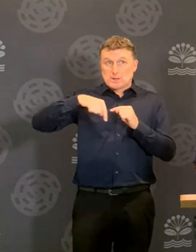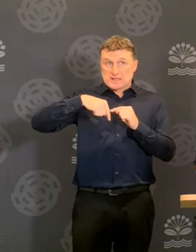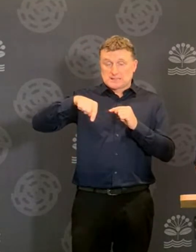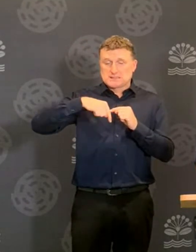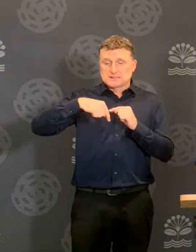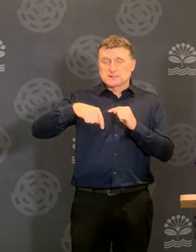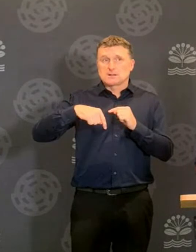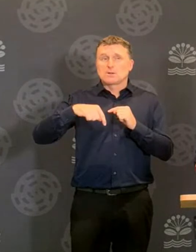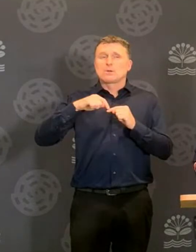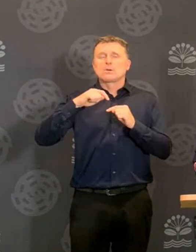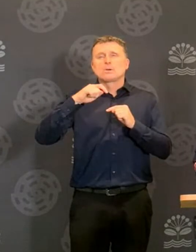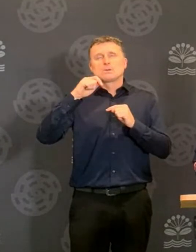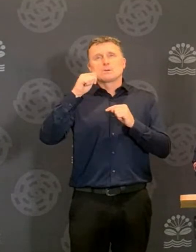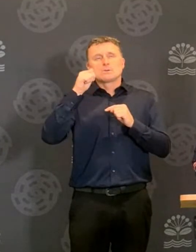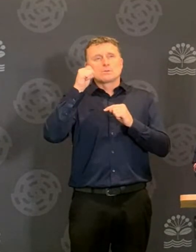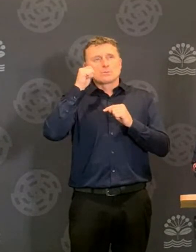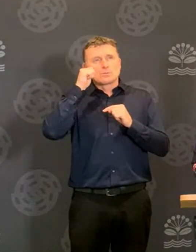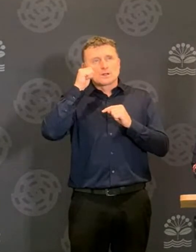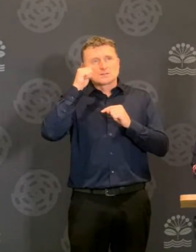the immediate